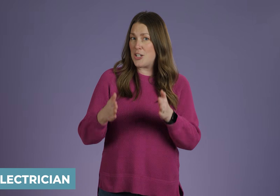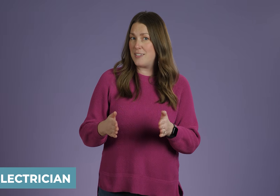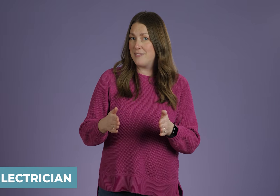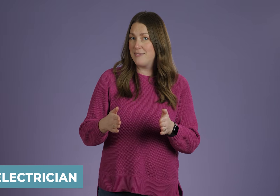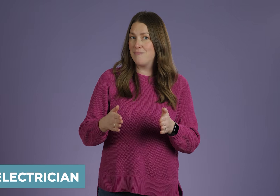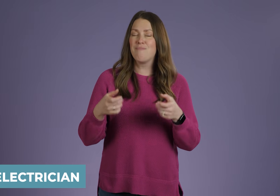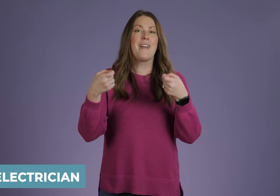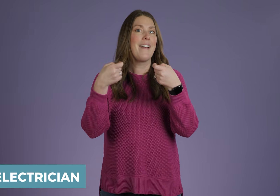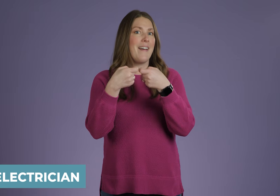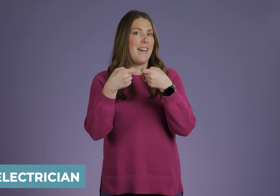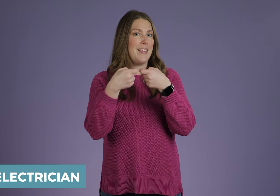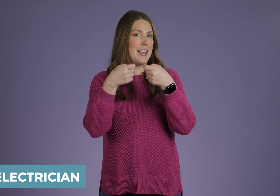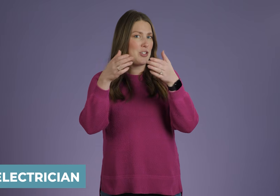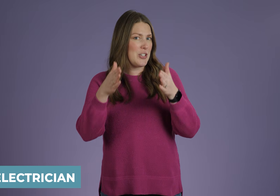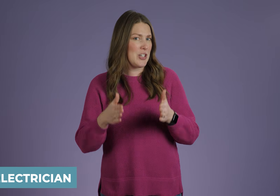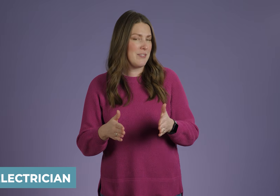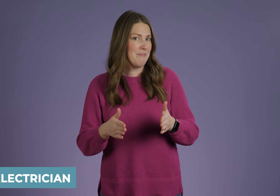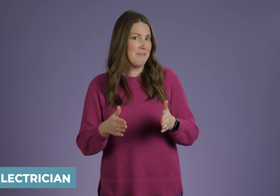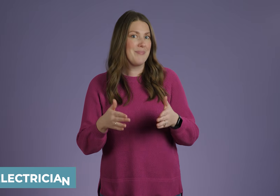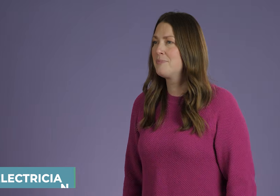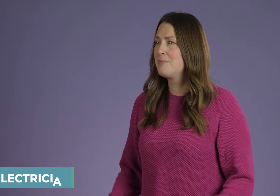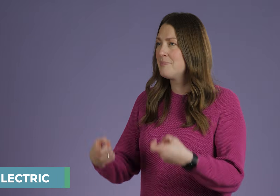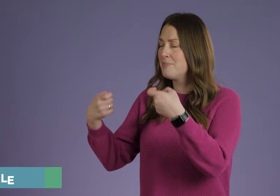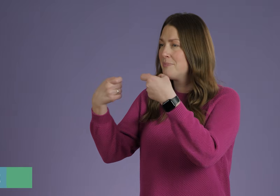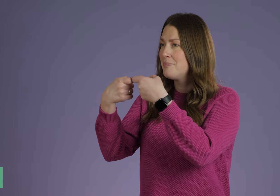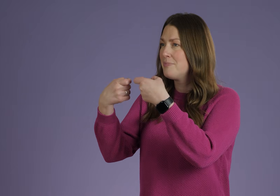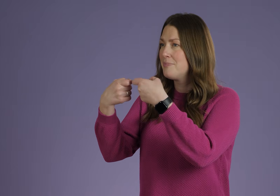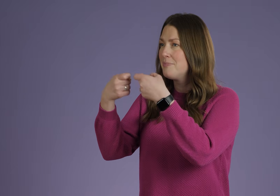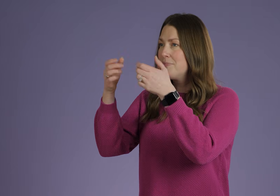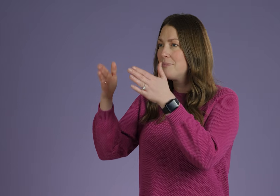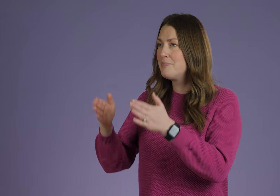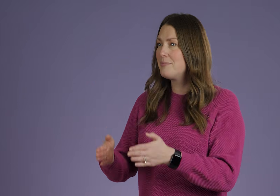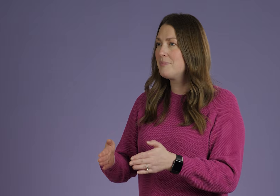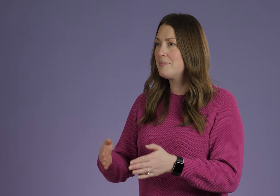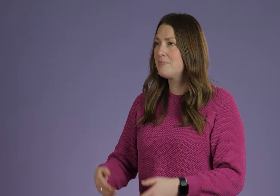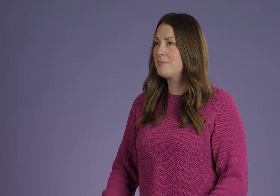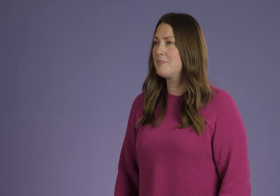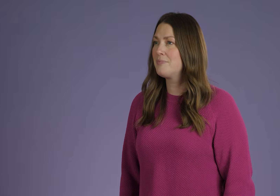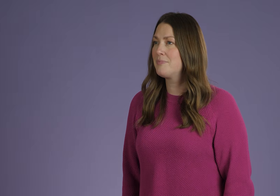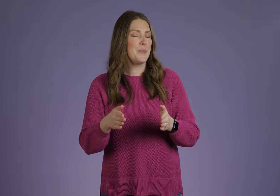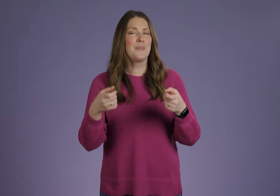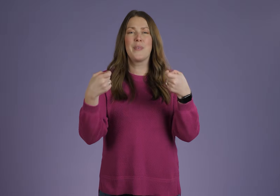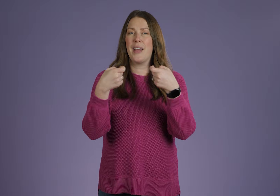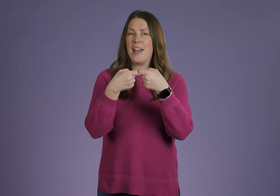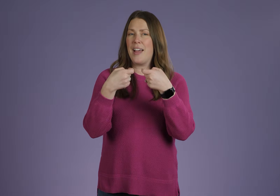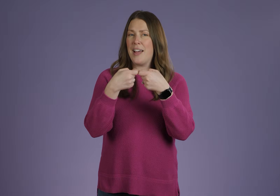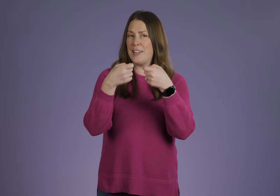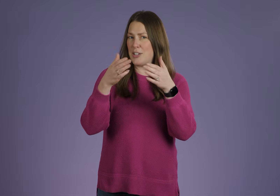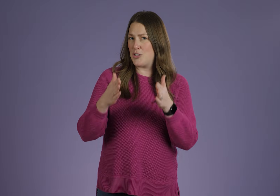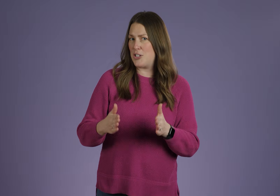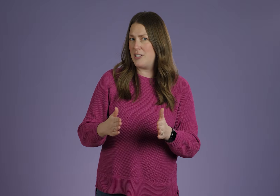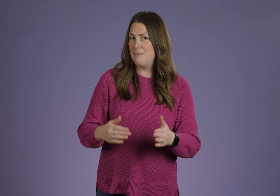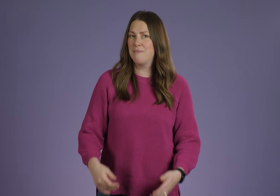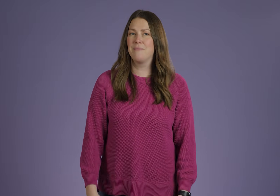Electrician. Electrician. Electricity with the agent marker. Electrician.